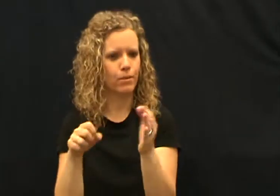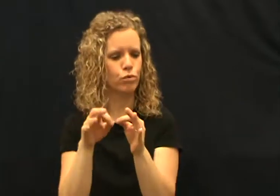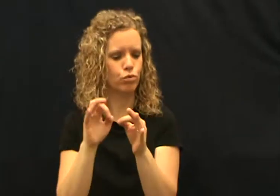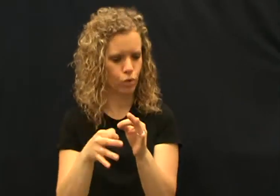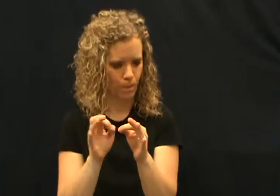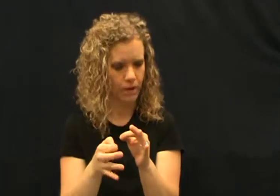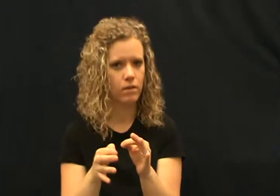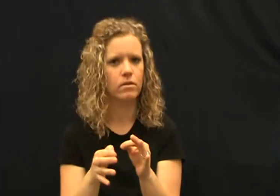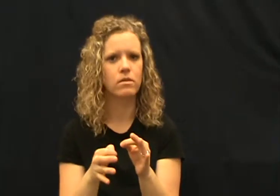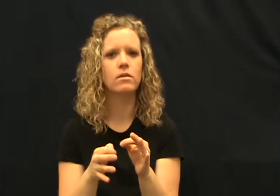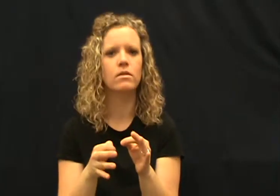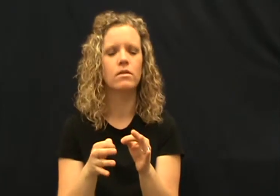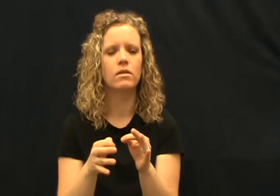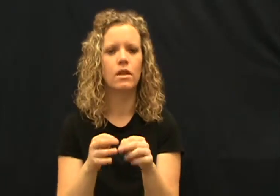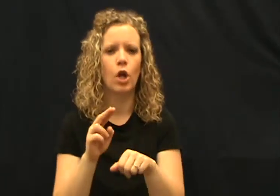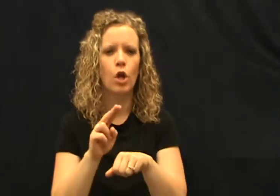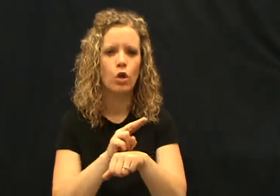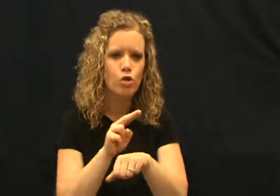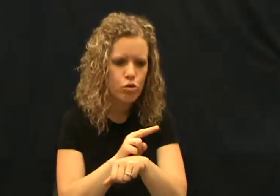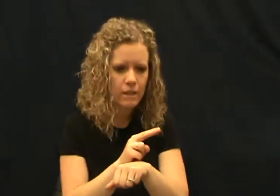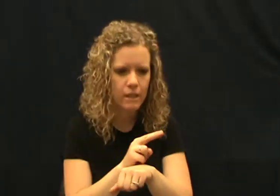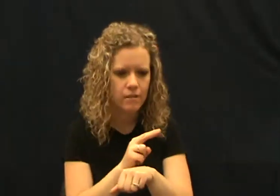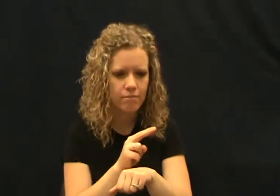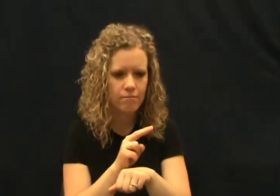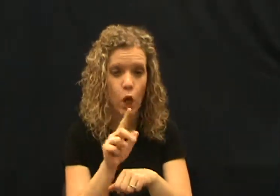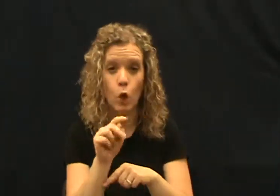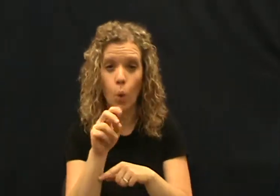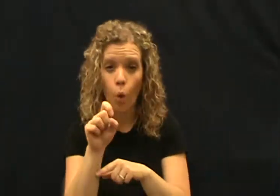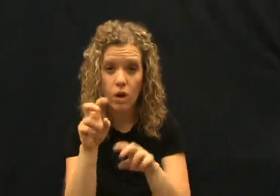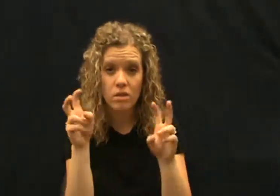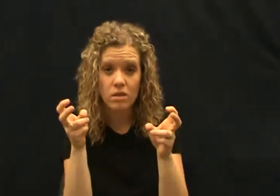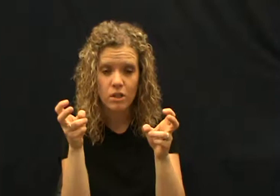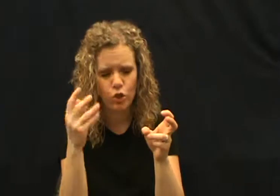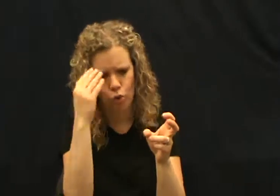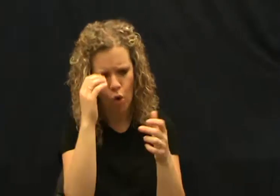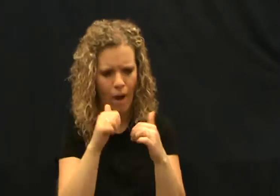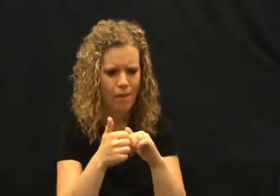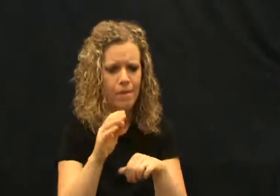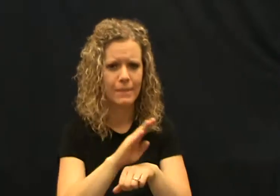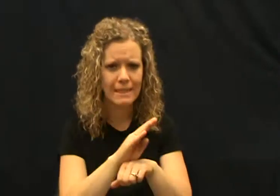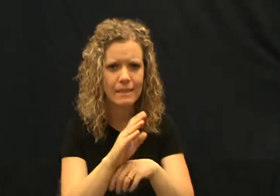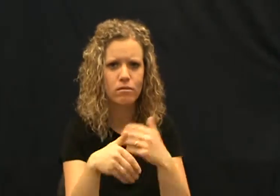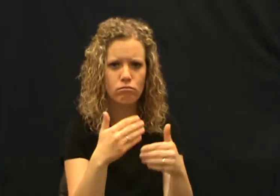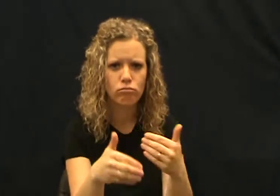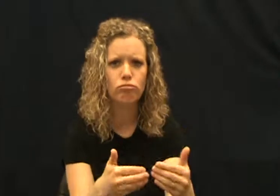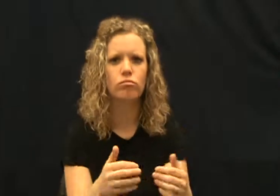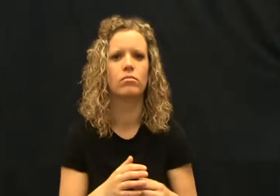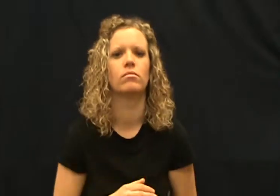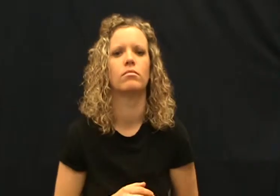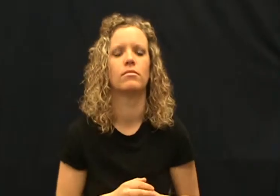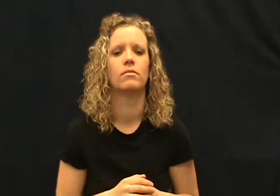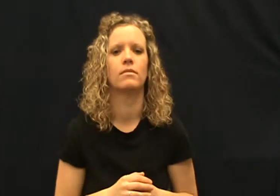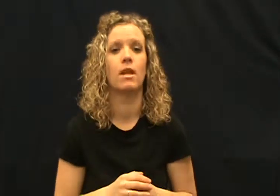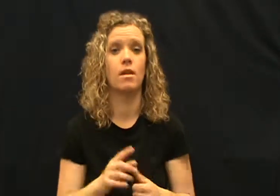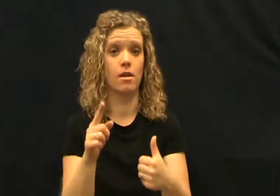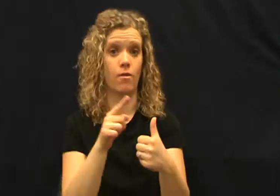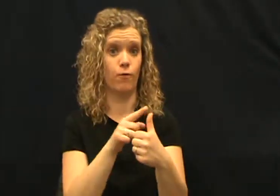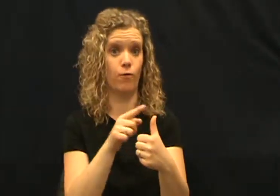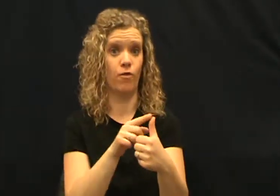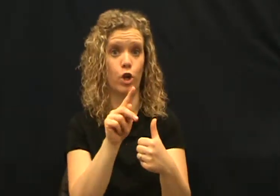tools to get a feel for how well this business is performing. One of those very basic tools is what we call the